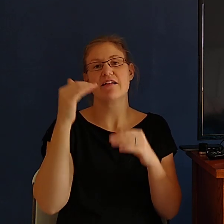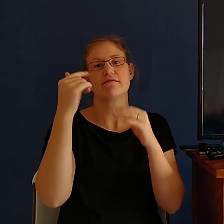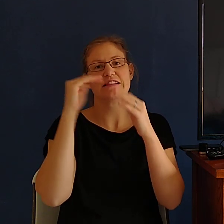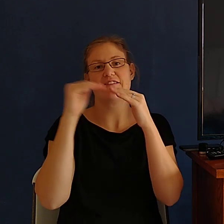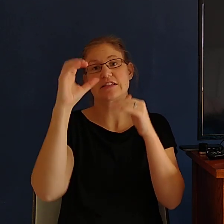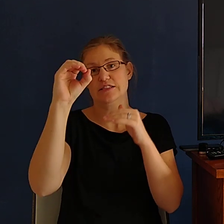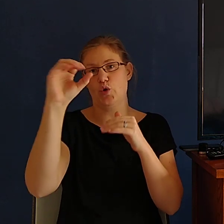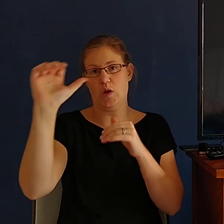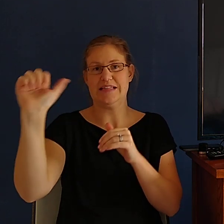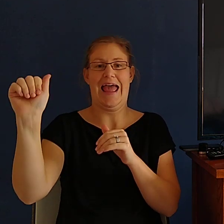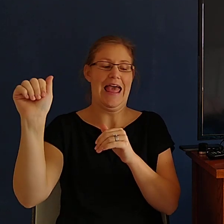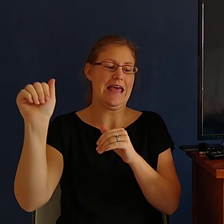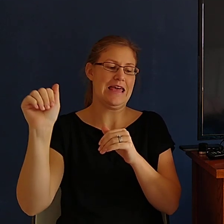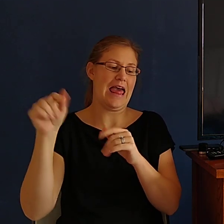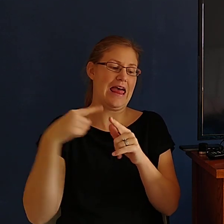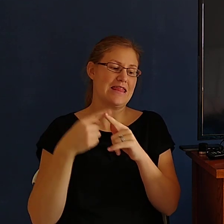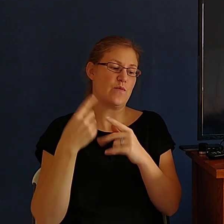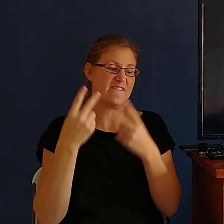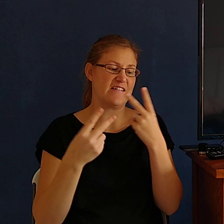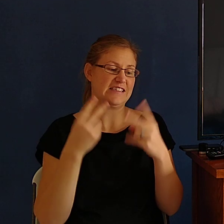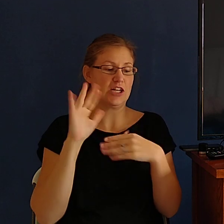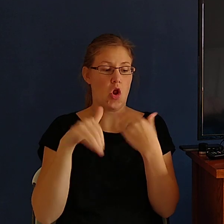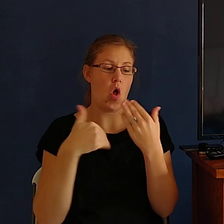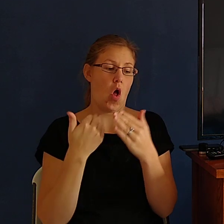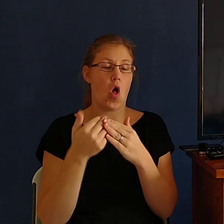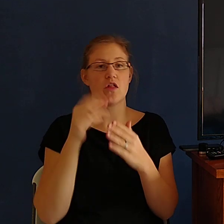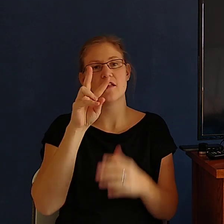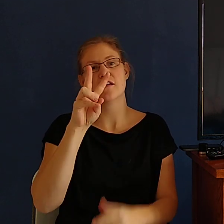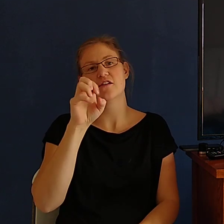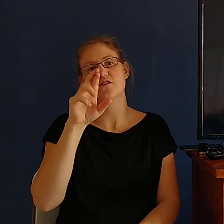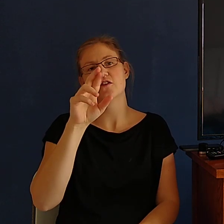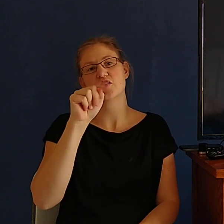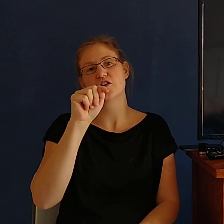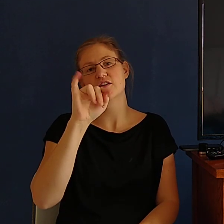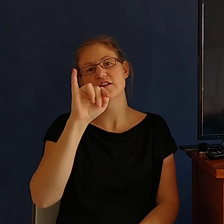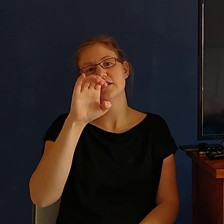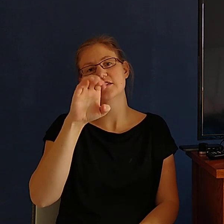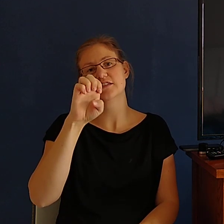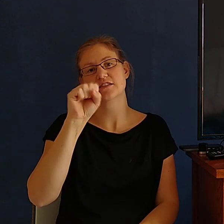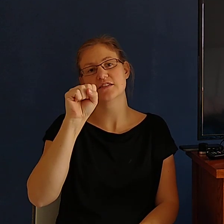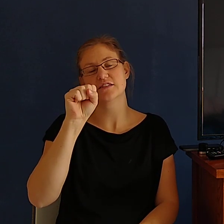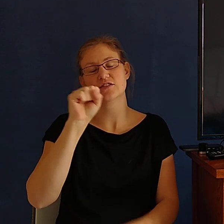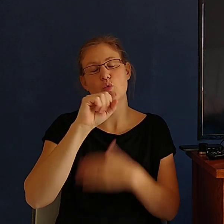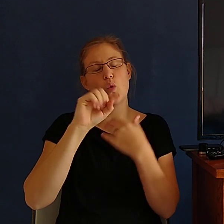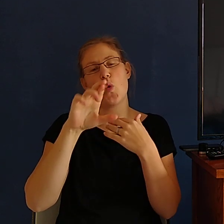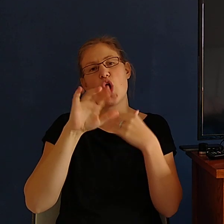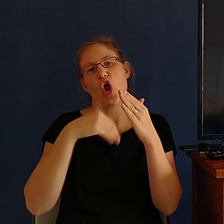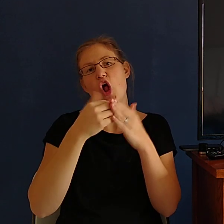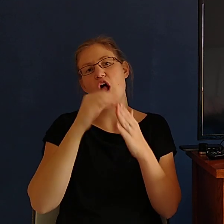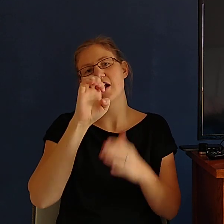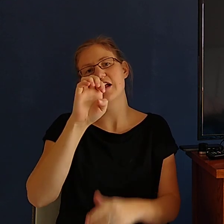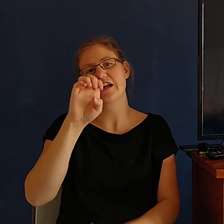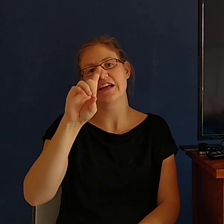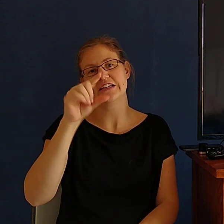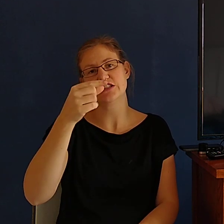and we have visited all the vertices or all the edges that are incident